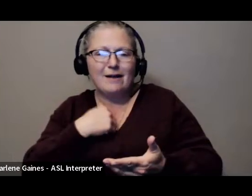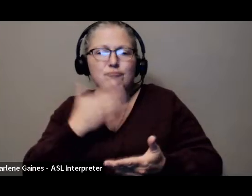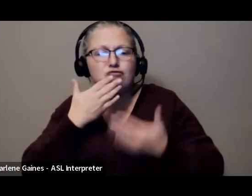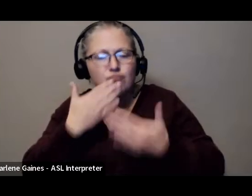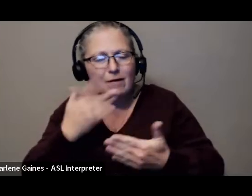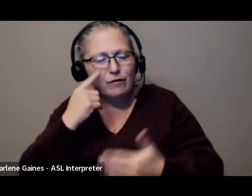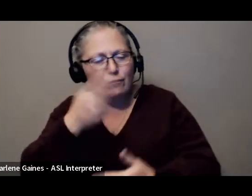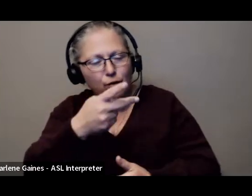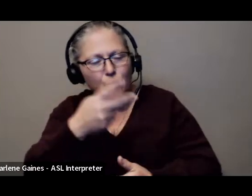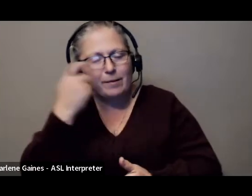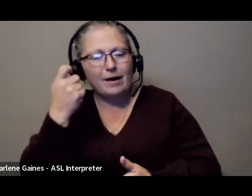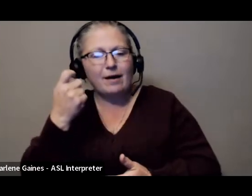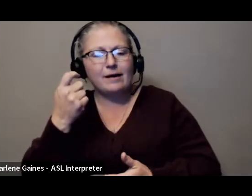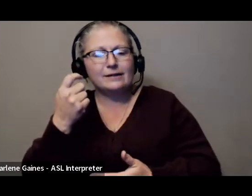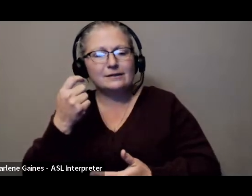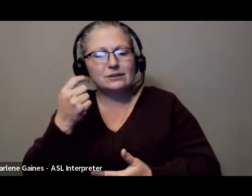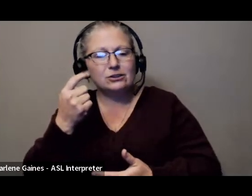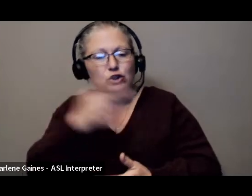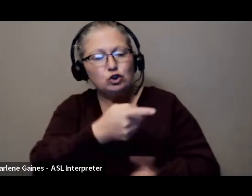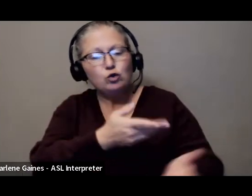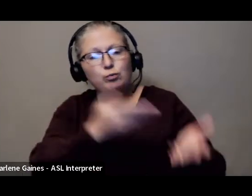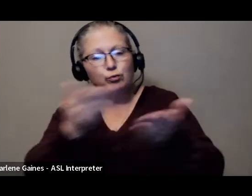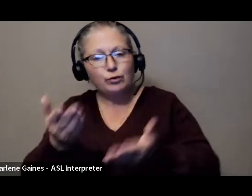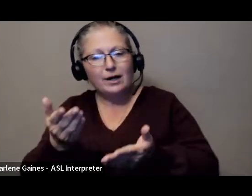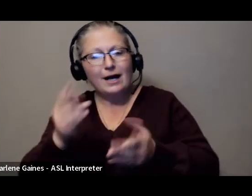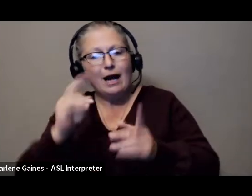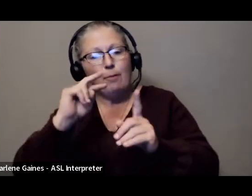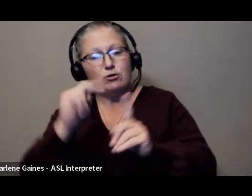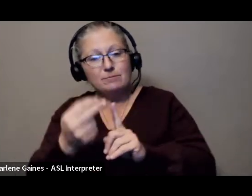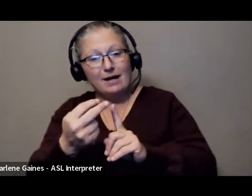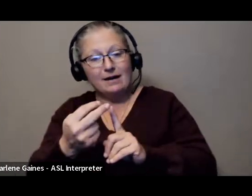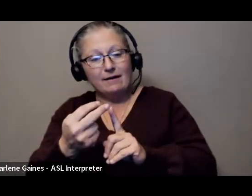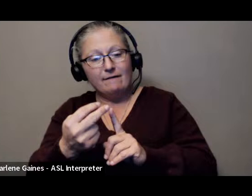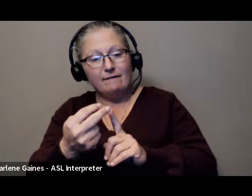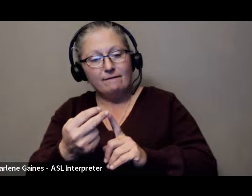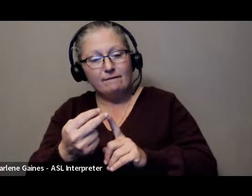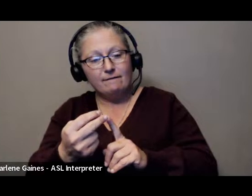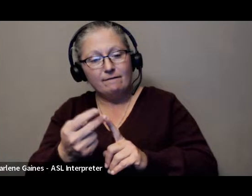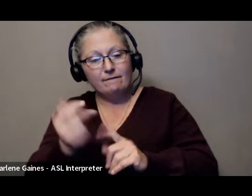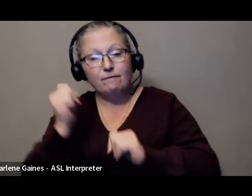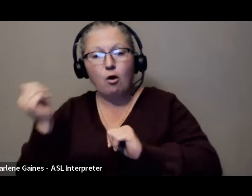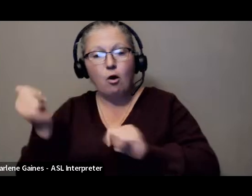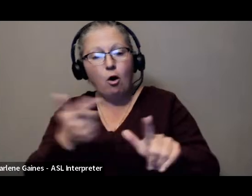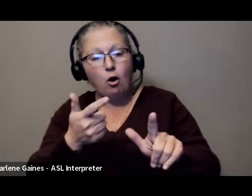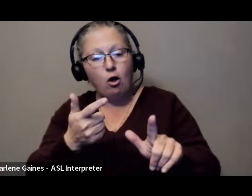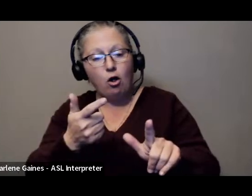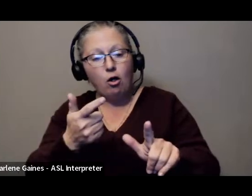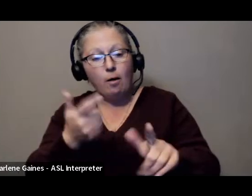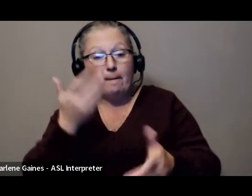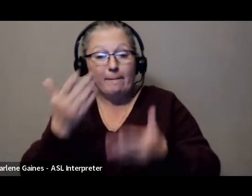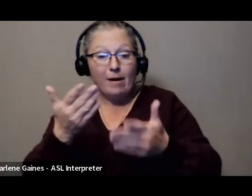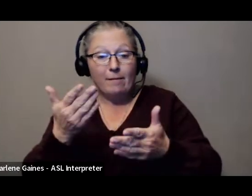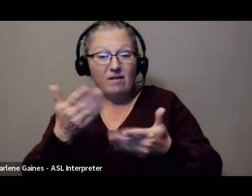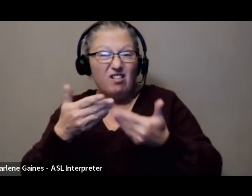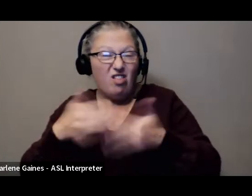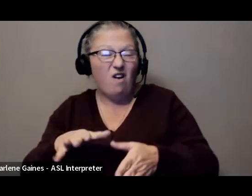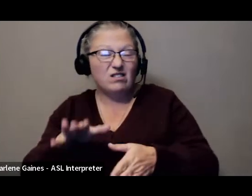grateful for you because you bring in a perspective that we've all maybe